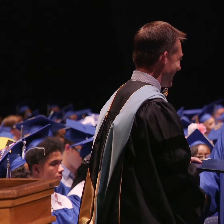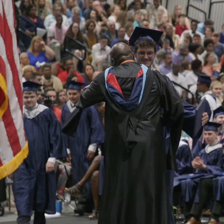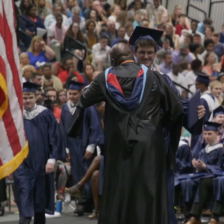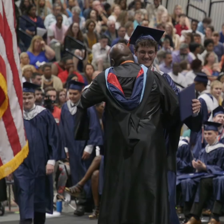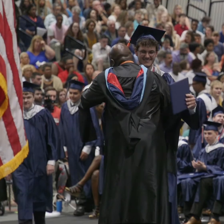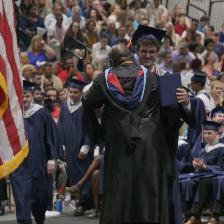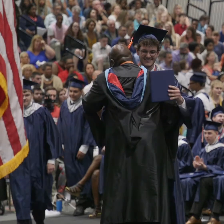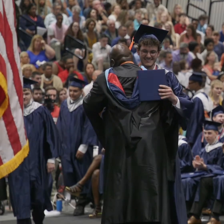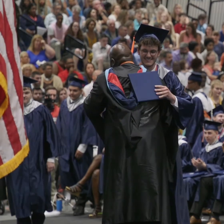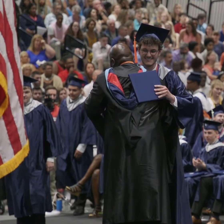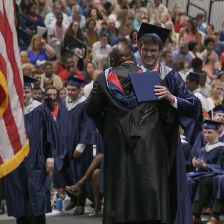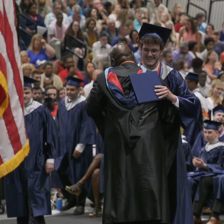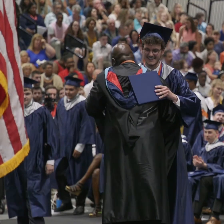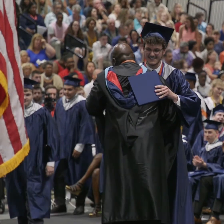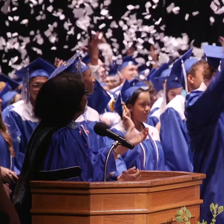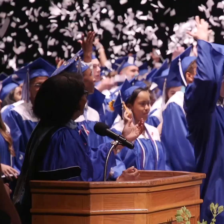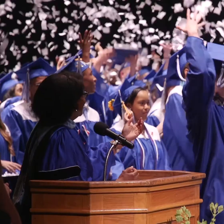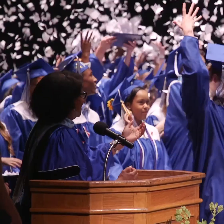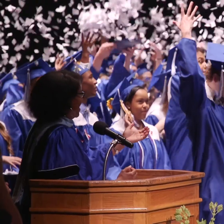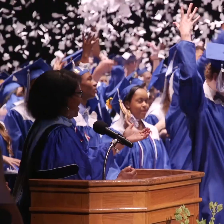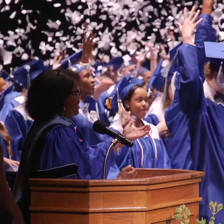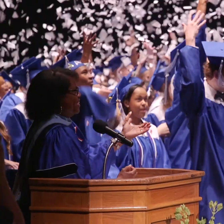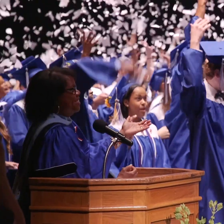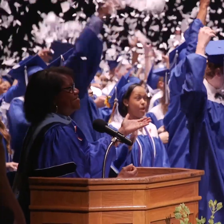congratulate them and just be so excited with them.